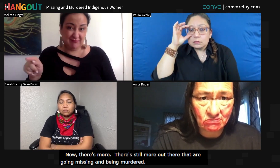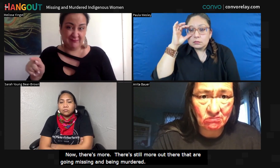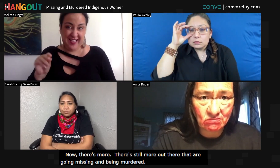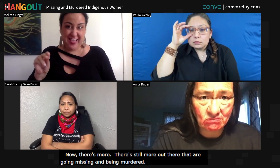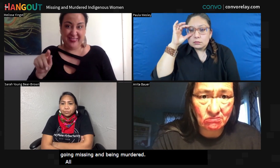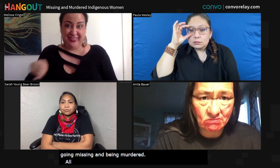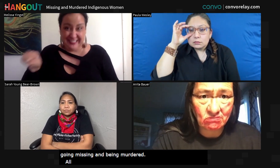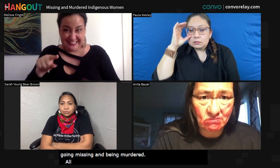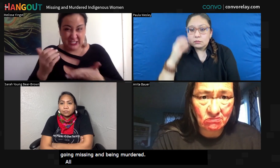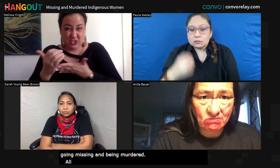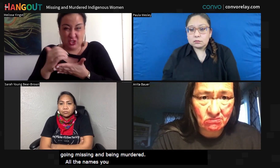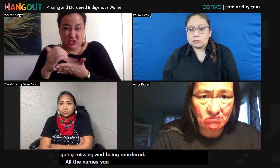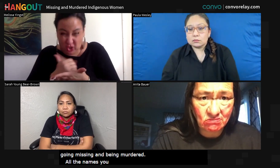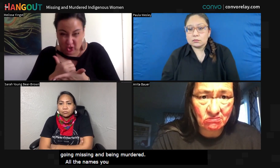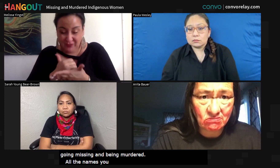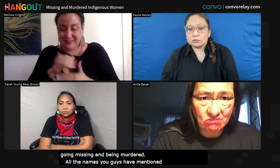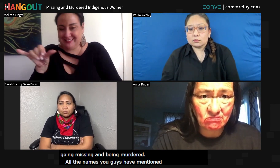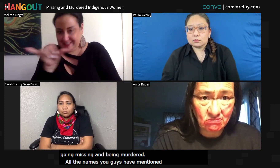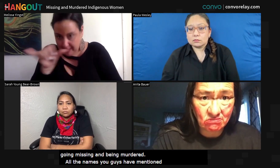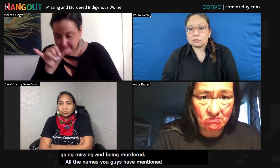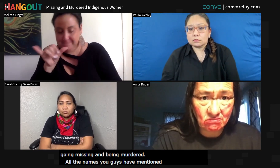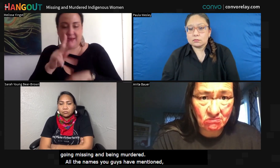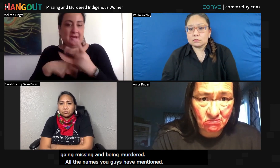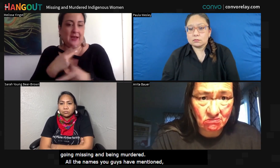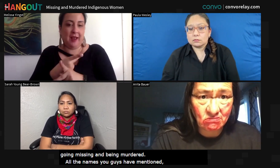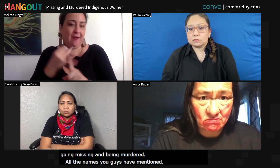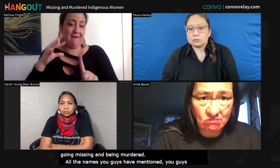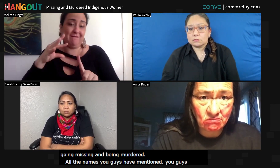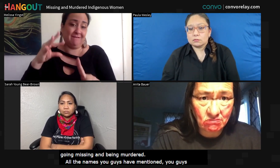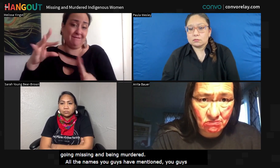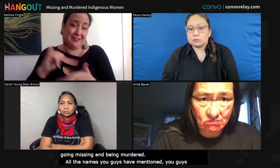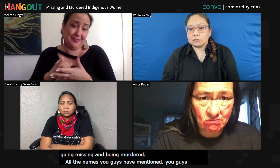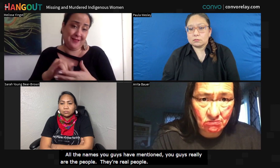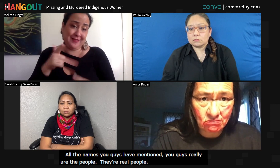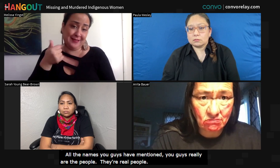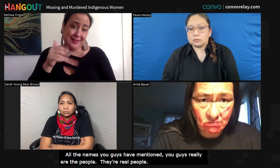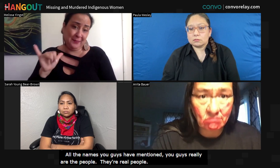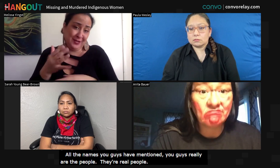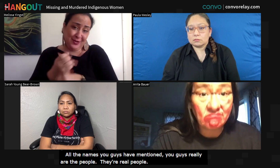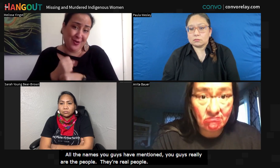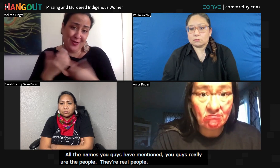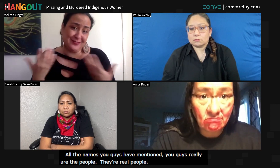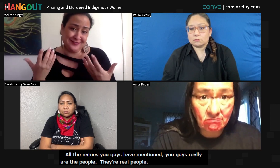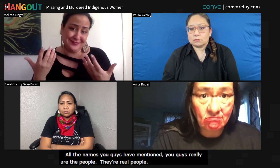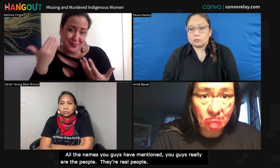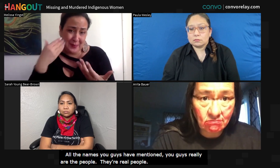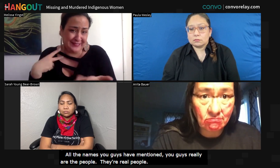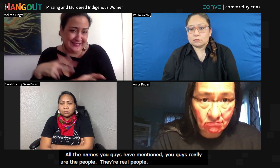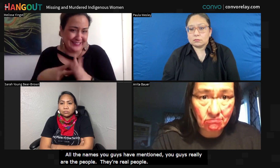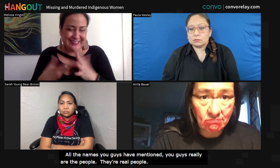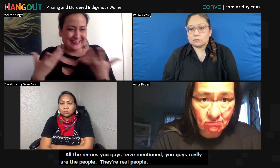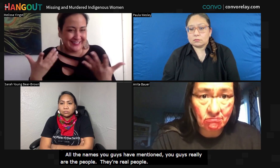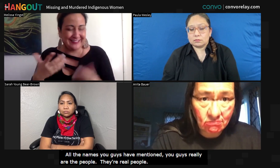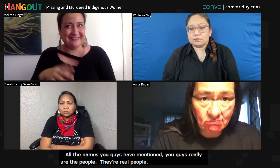are the people. They are real people, and they deserve the same kind of coverage that Gabby got. You